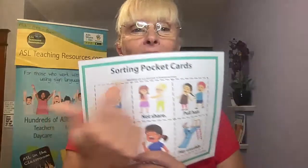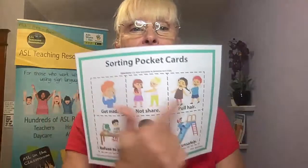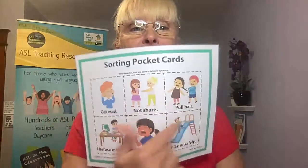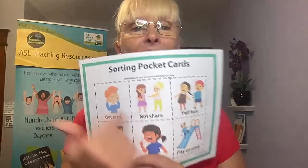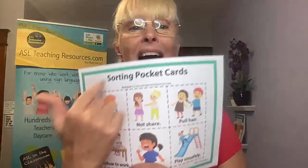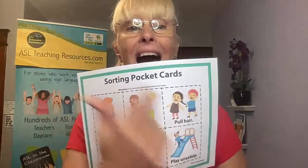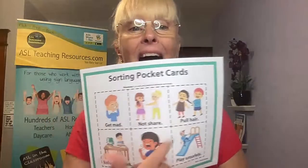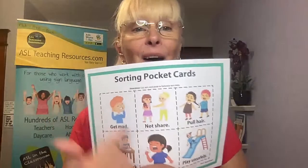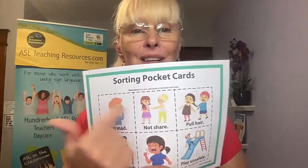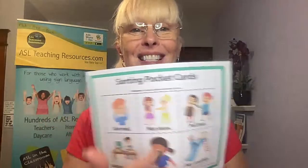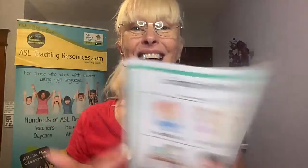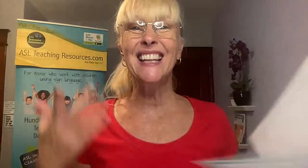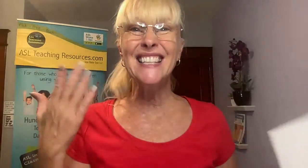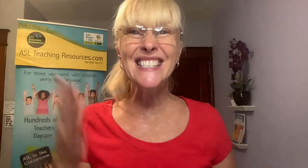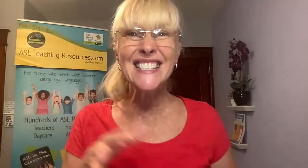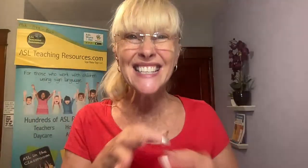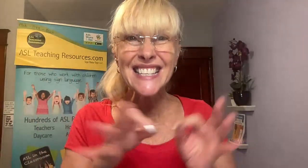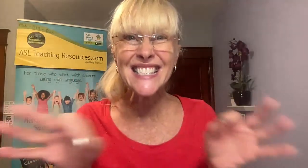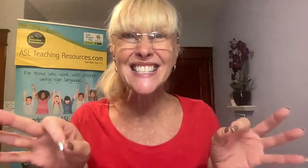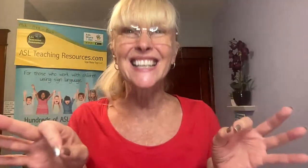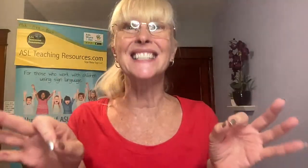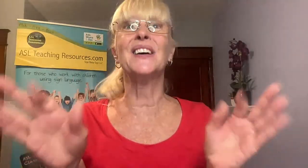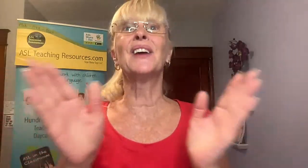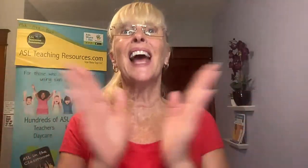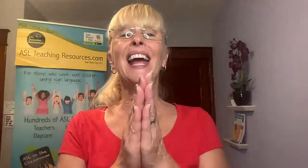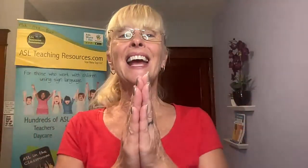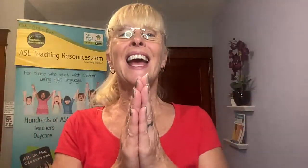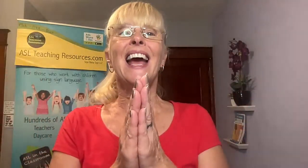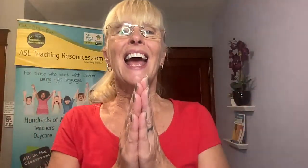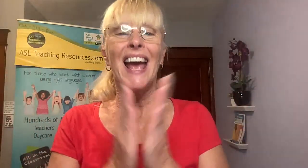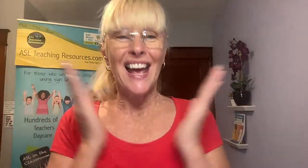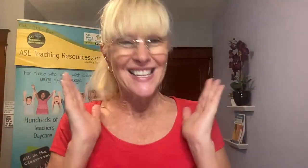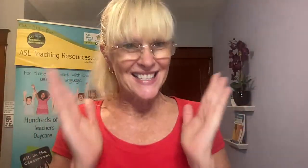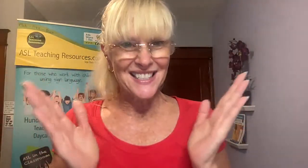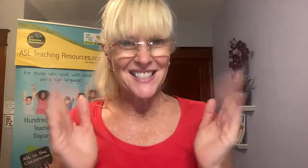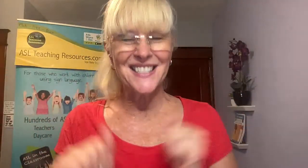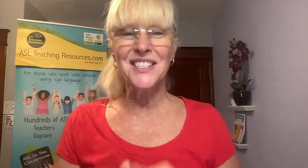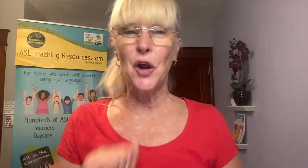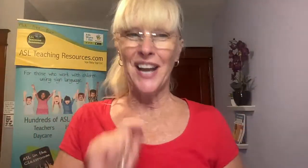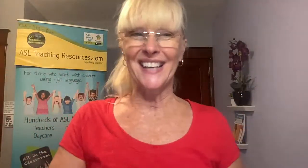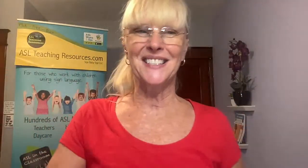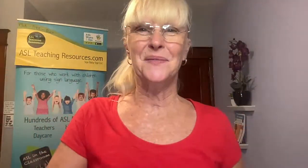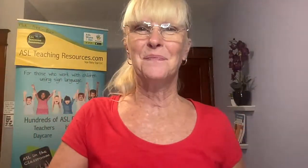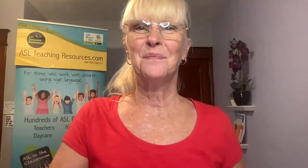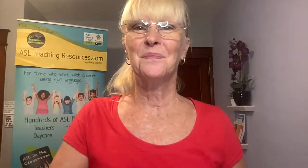of how to sign the sentences, okay? Sentences are next.